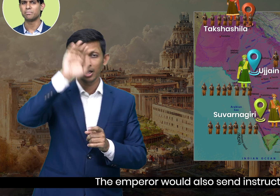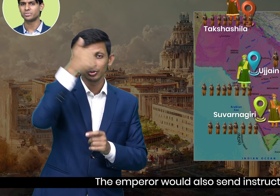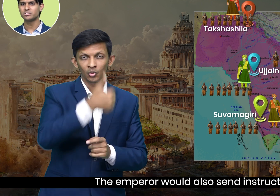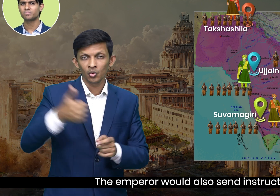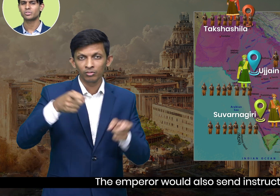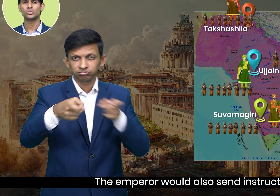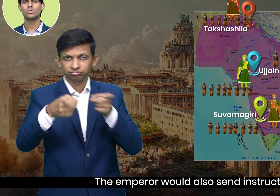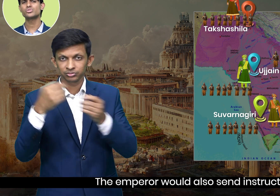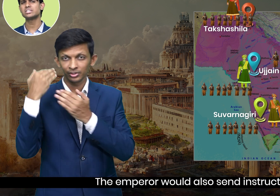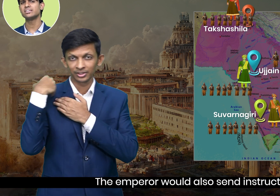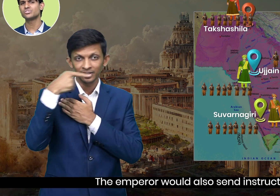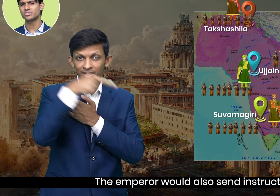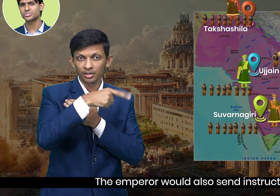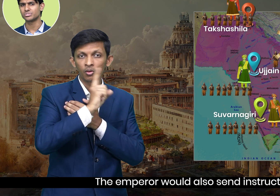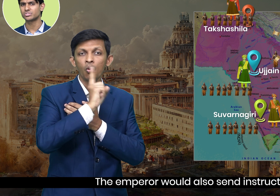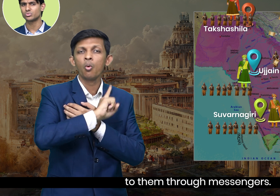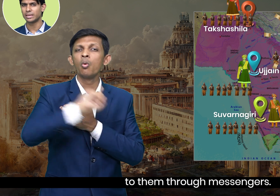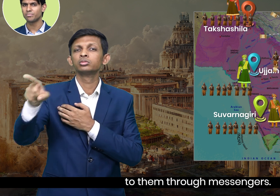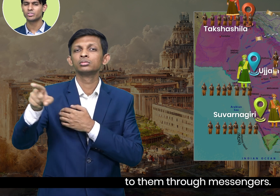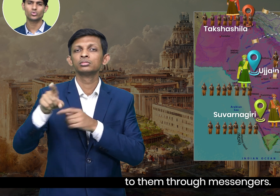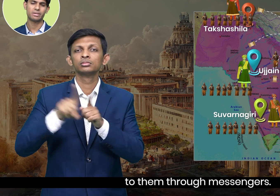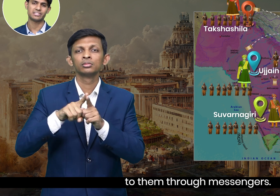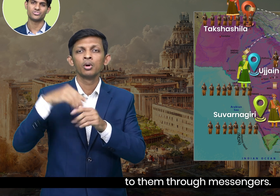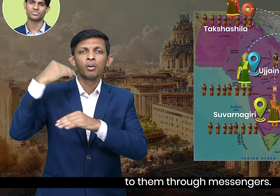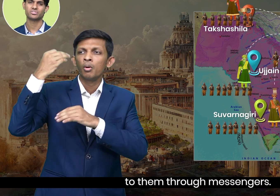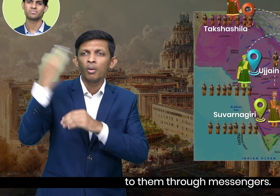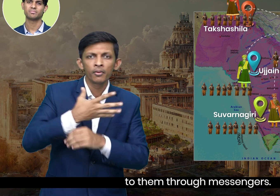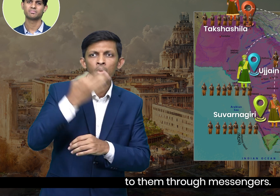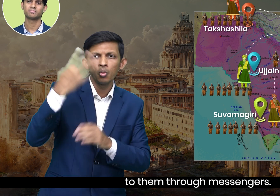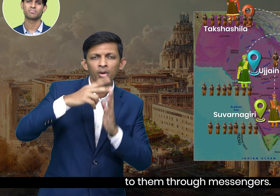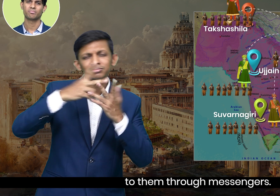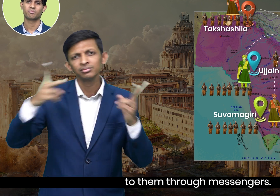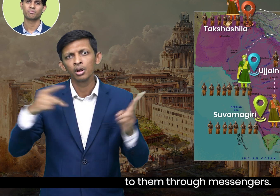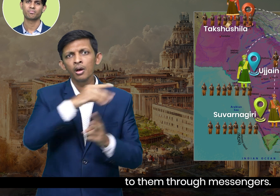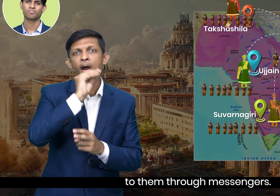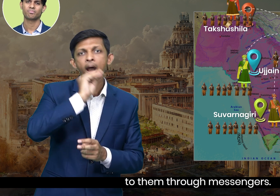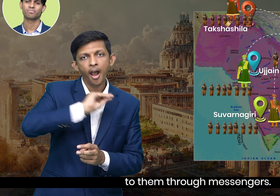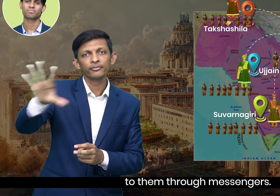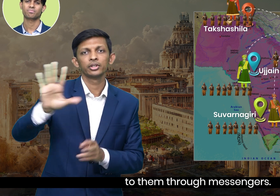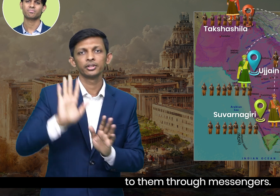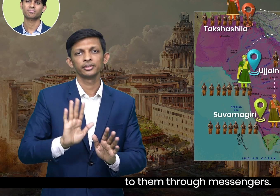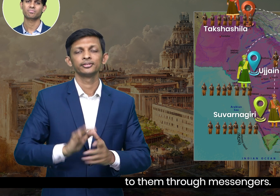The emperor would also send instructions to them through messengers.